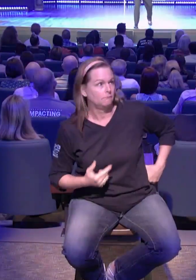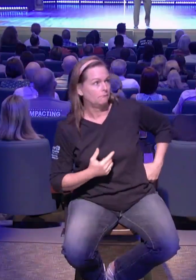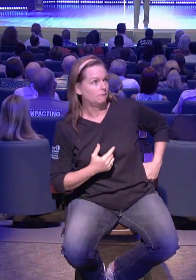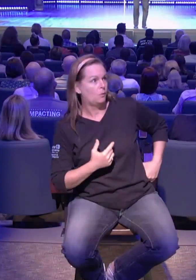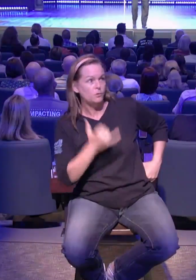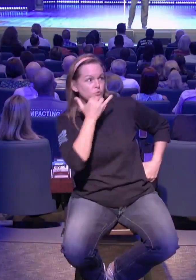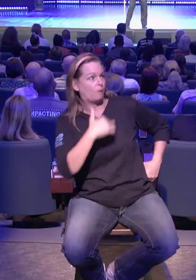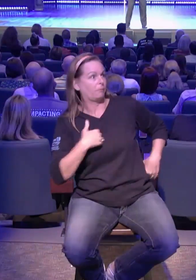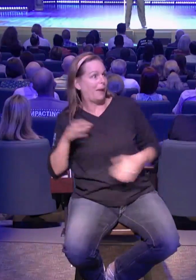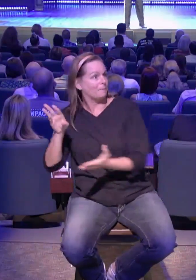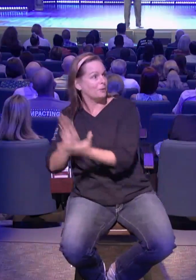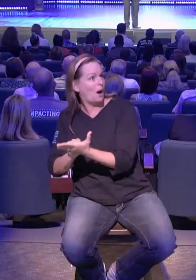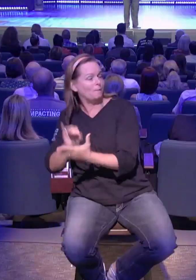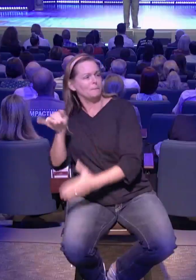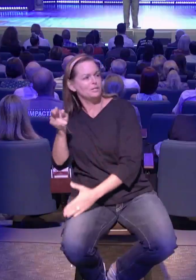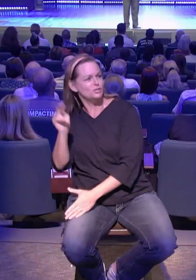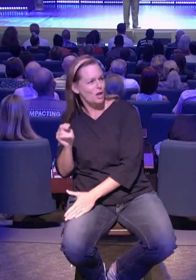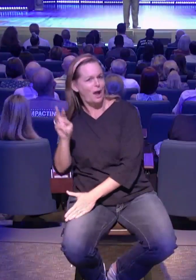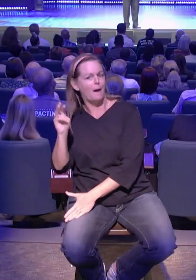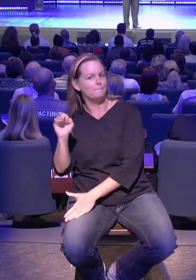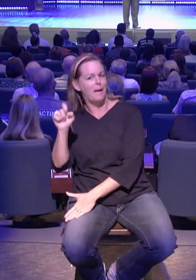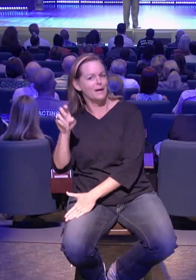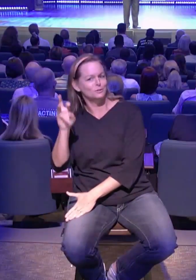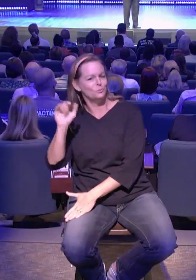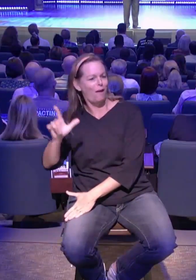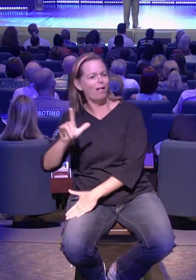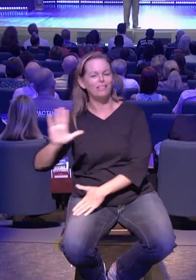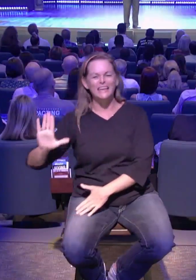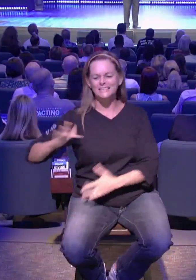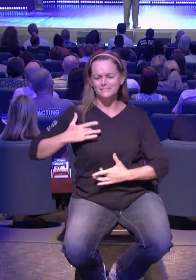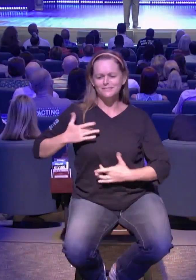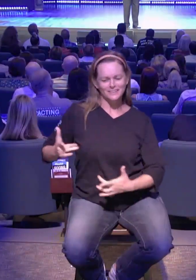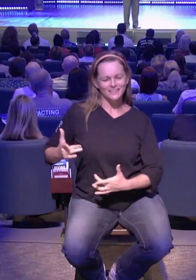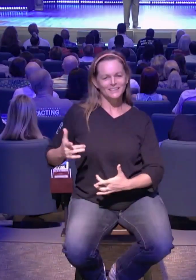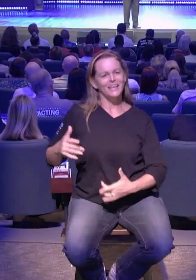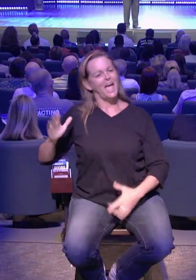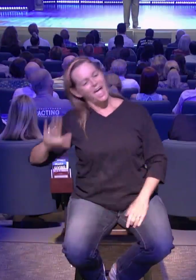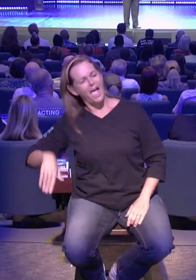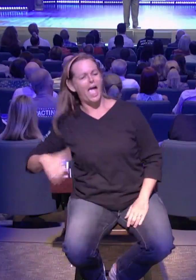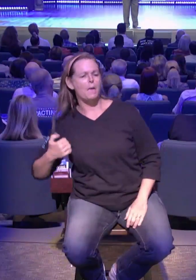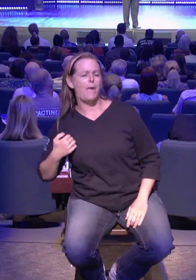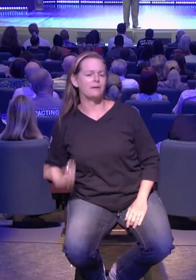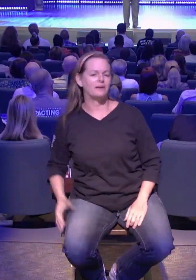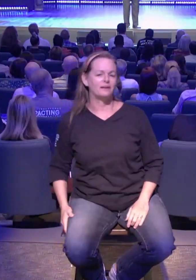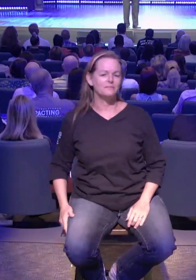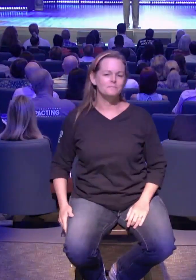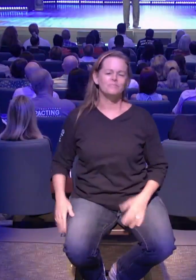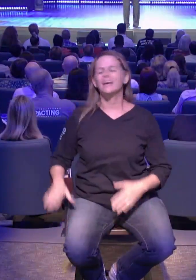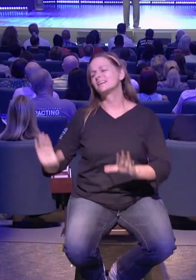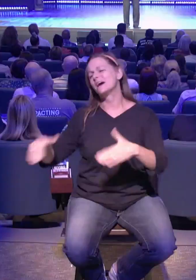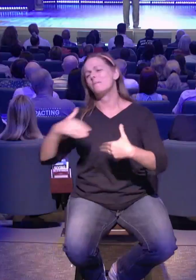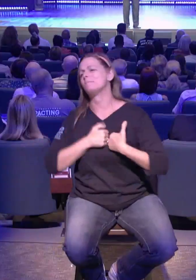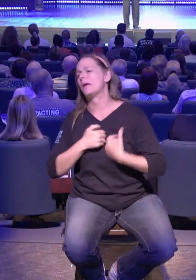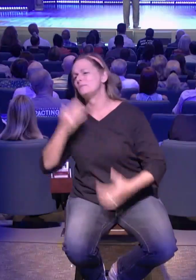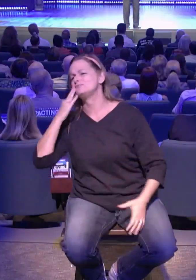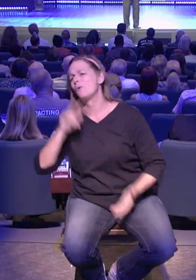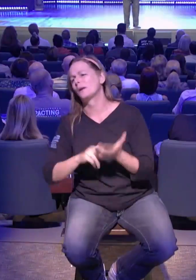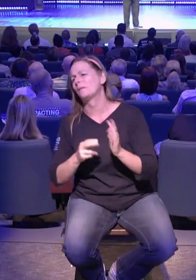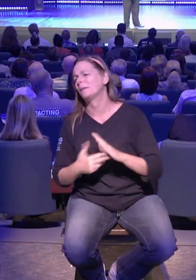Whoever you hang with, you pick up traits from those you hang with. You know, it's true, isn't it? Come on, baby. You know what I'm talking